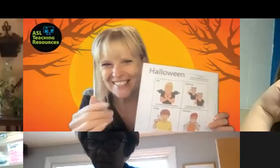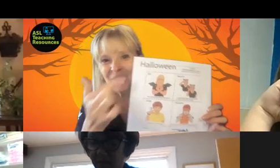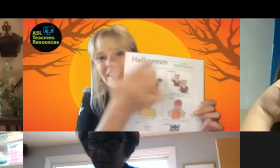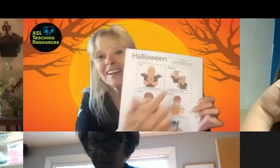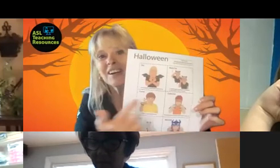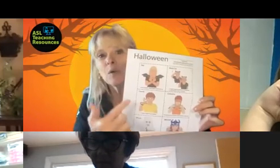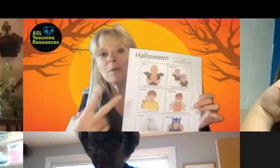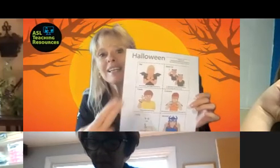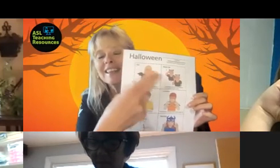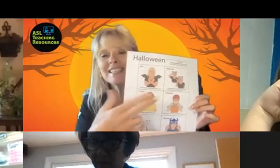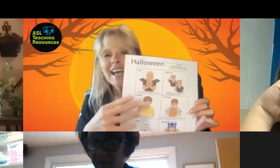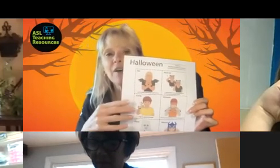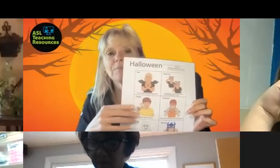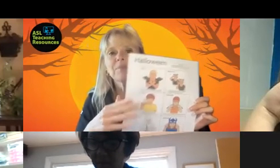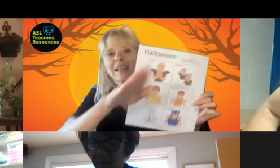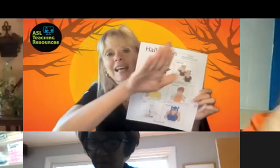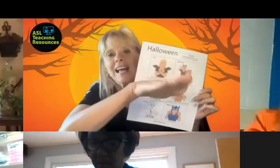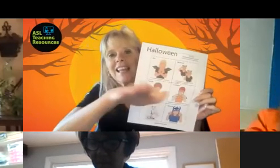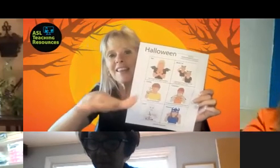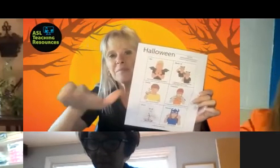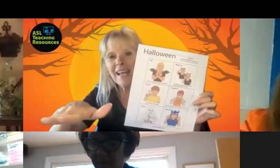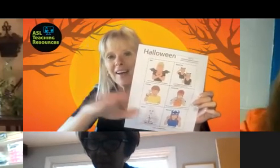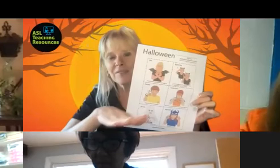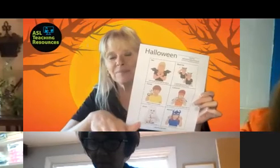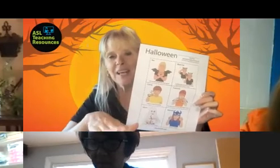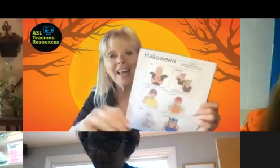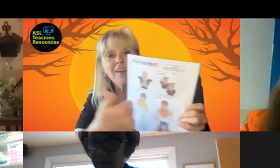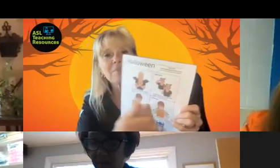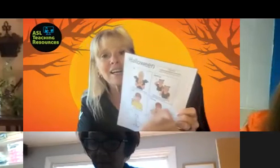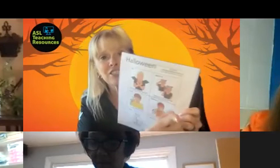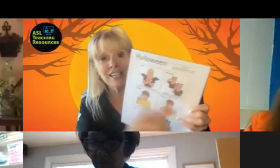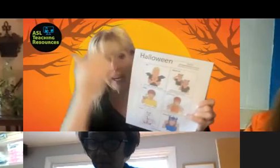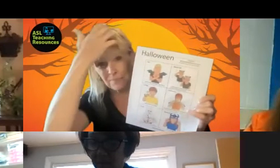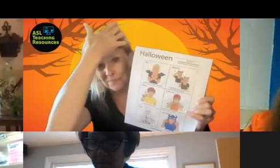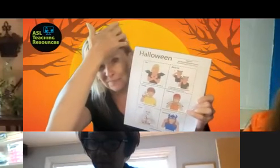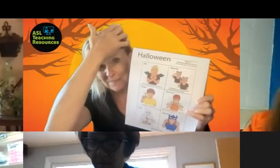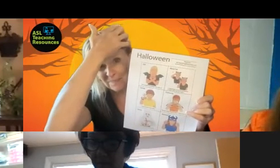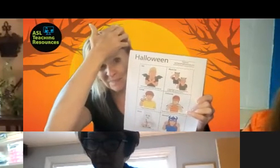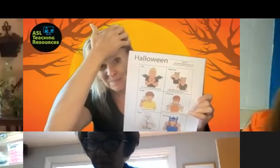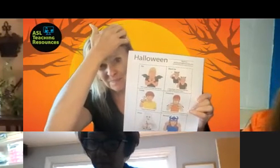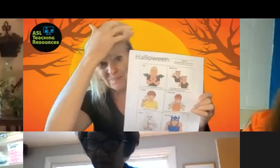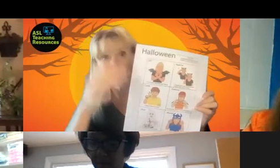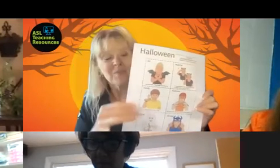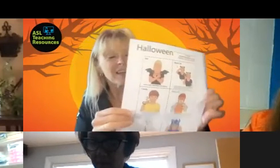things to do. We would cut these out, lay them down, and have a matching game